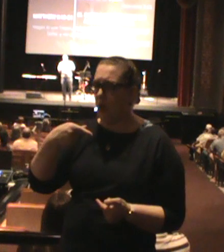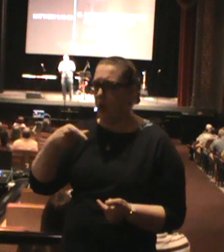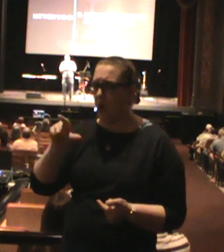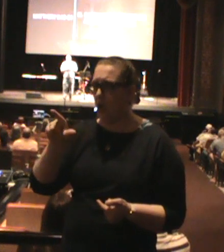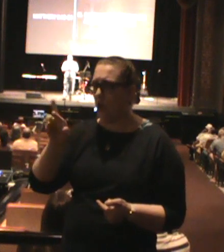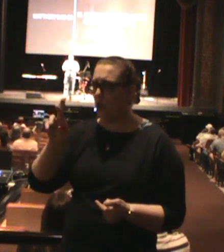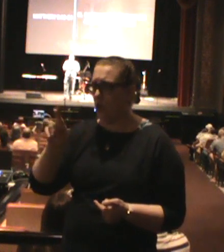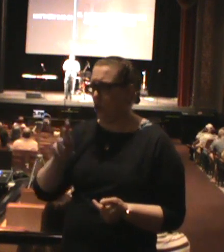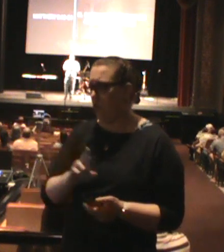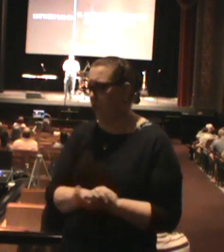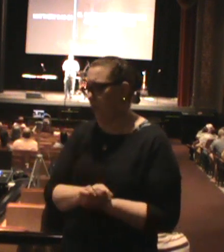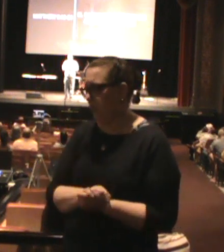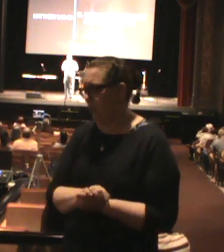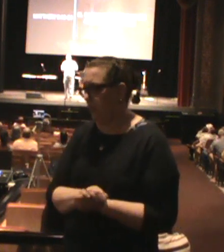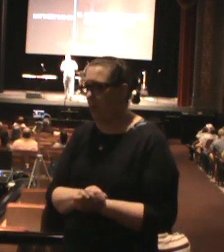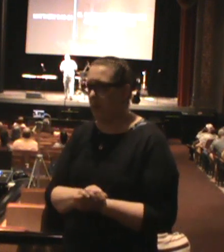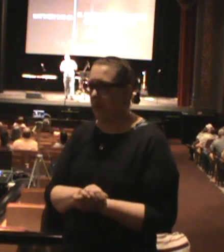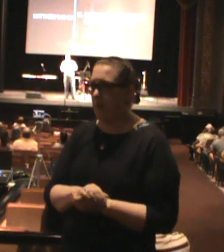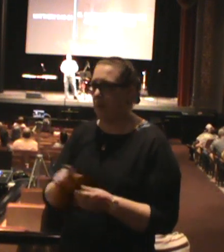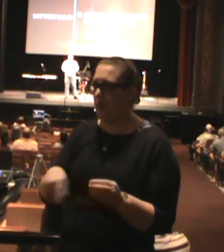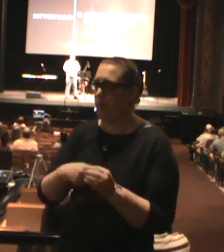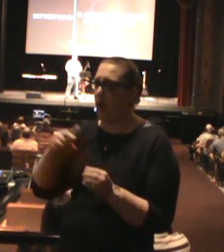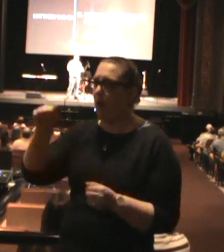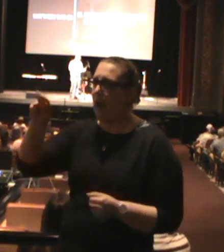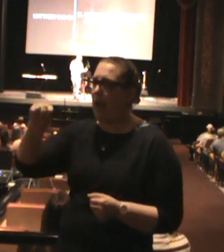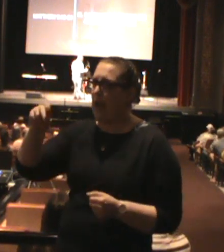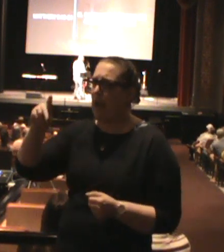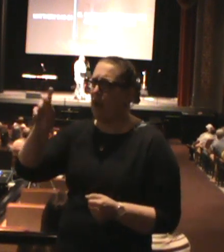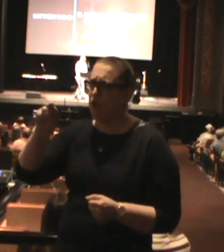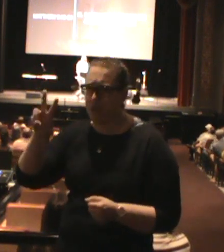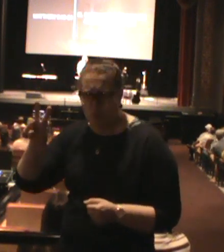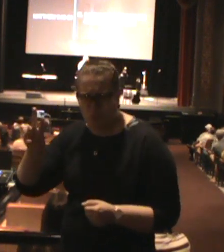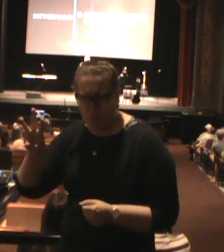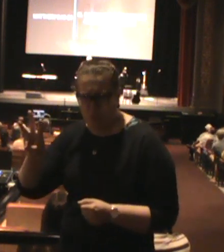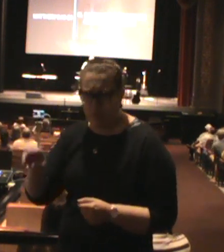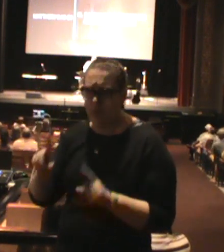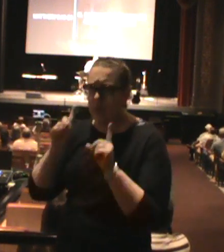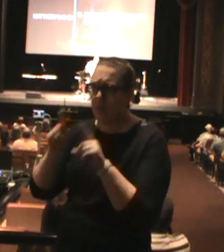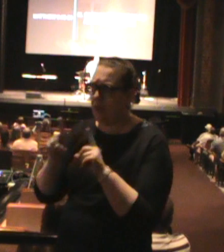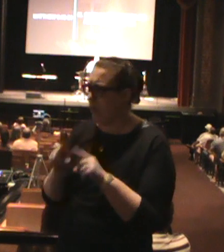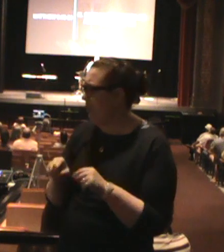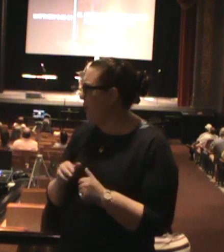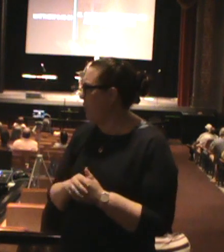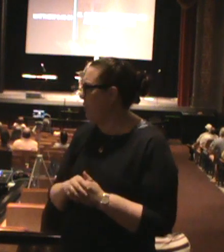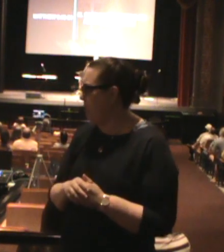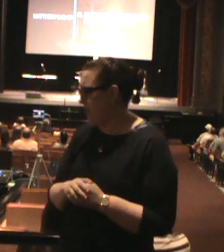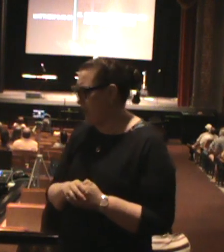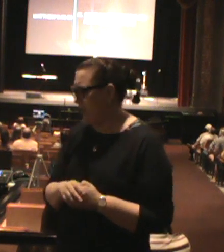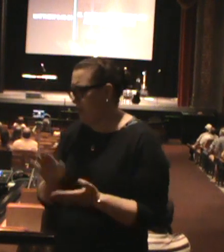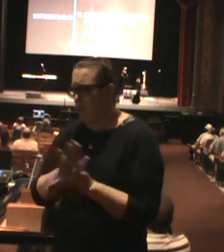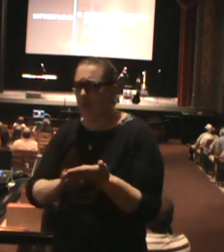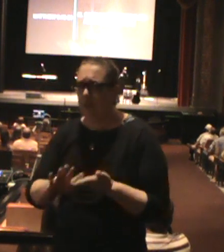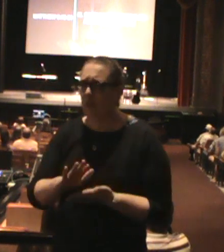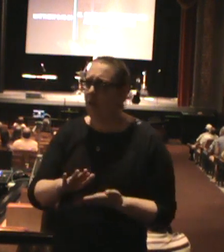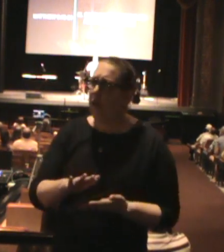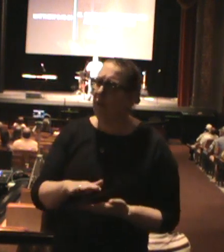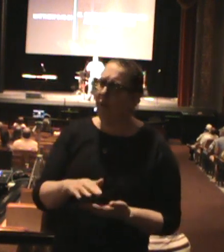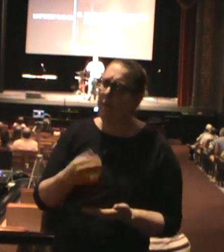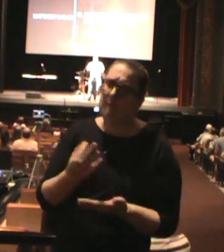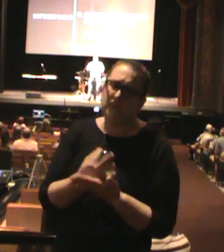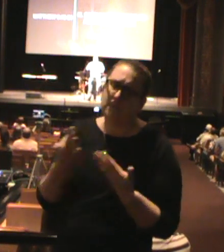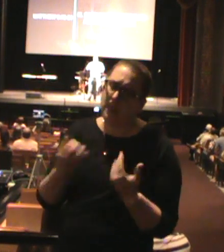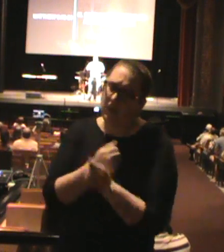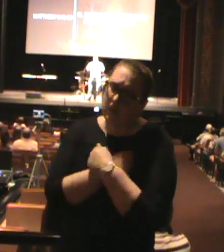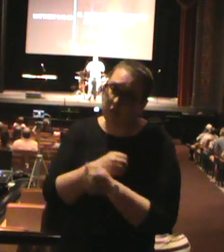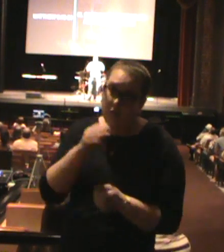So I'm reading this book, and this guy, he went through this battle. He lost the girl that he of his dreams to follow Christ, and which obviously